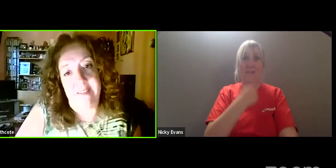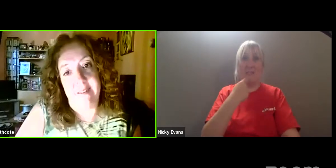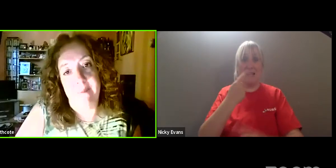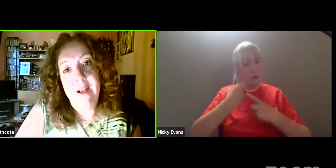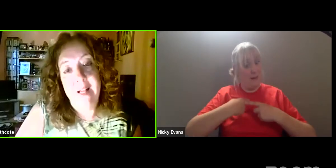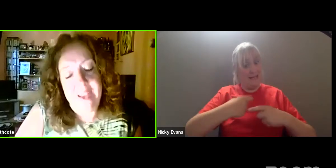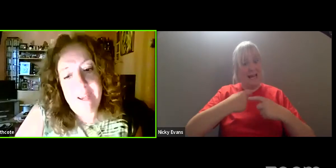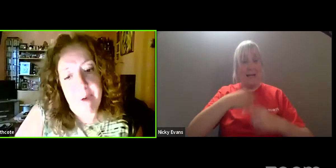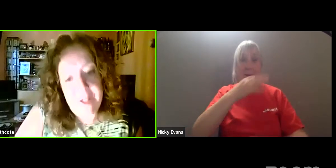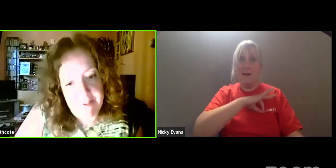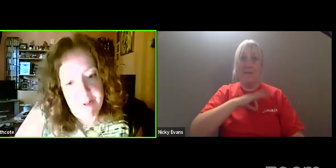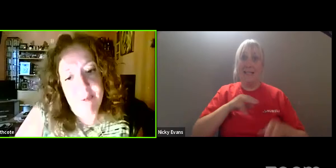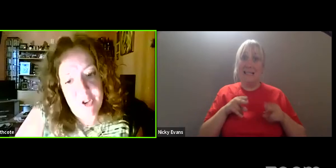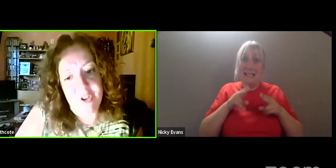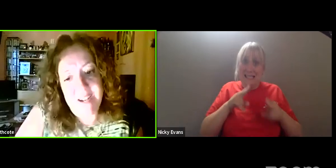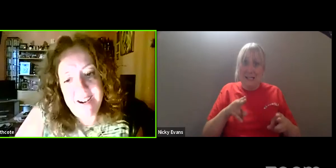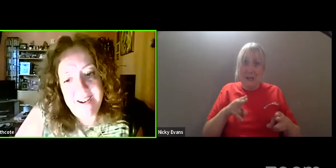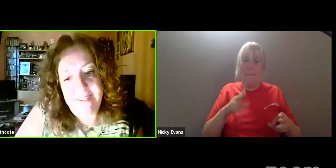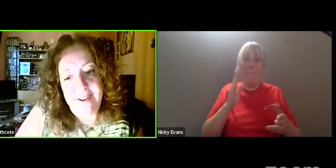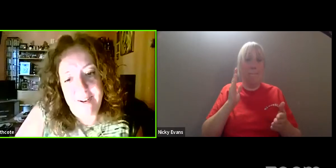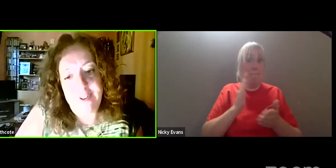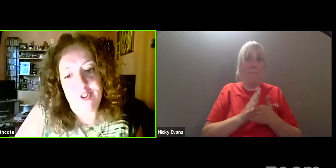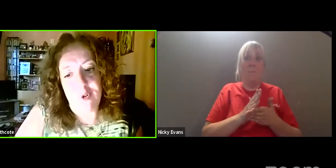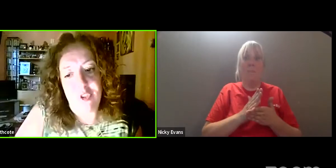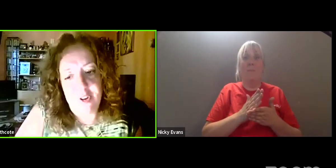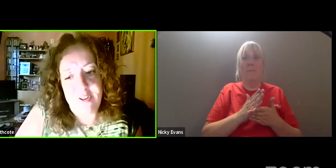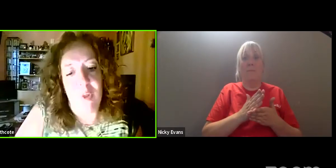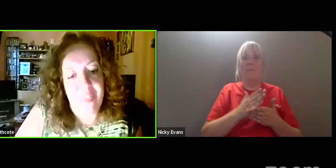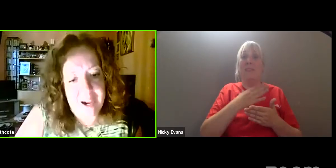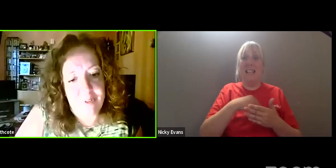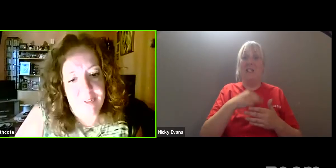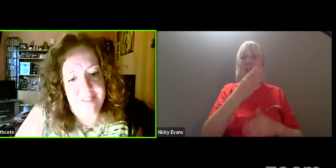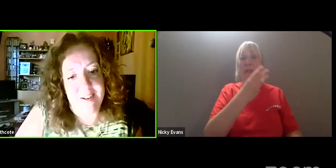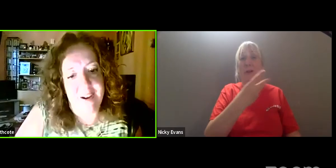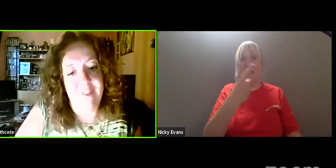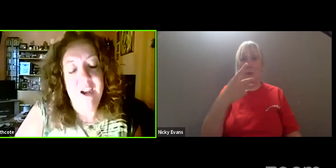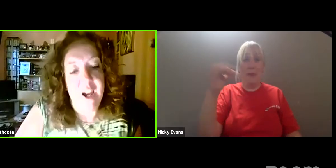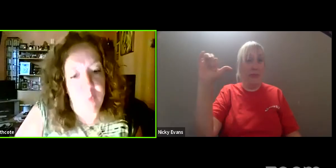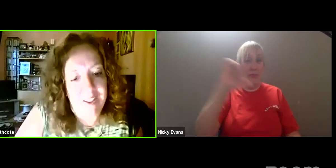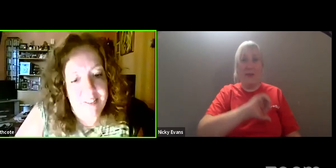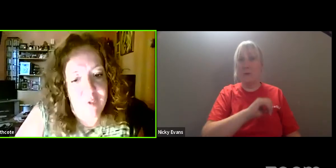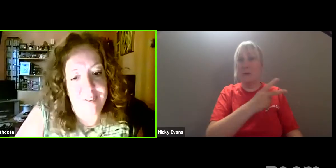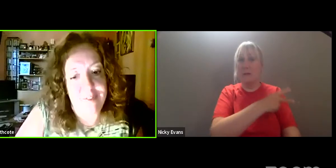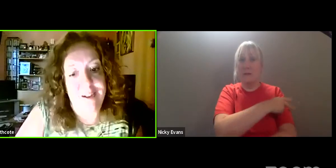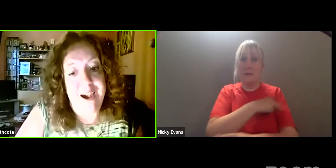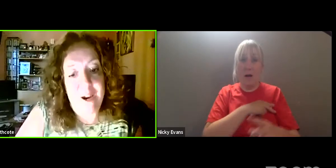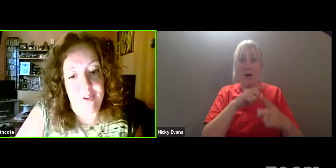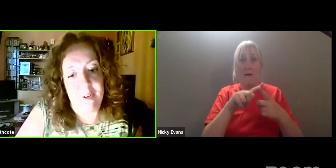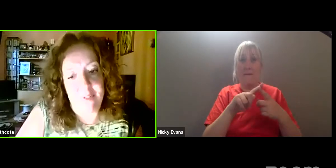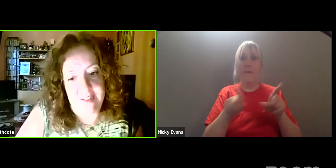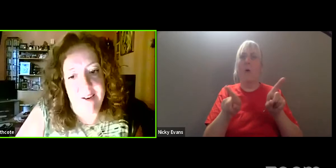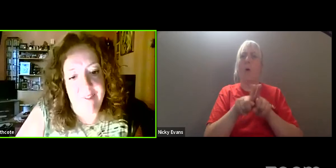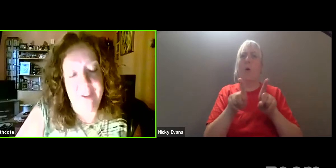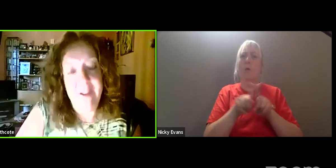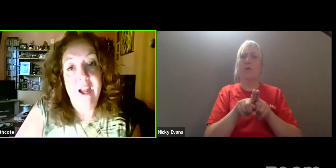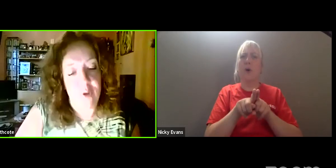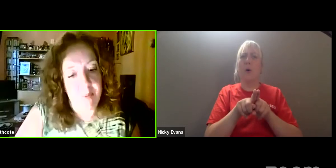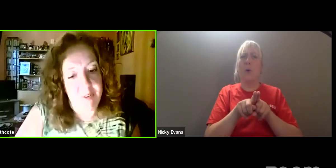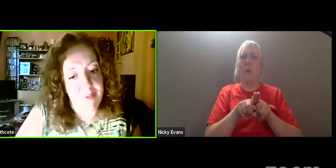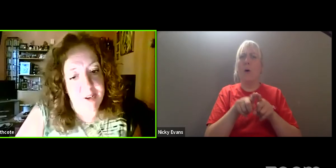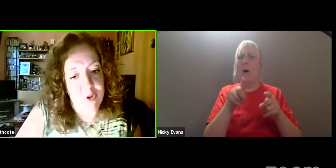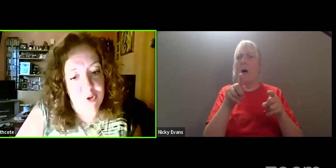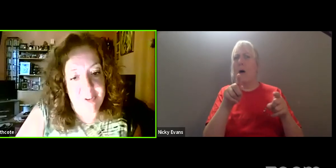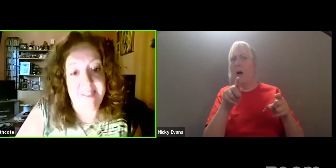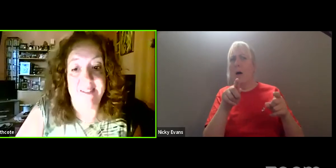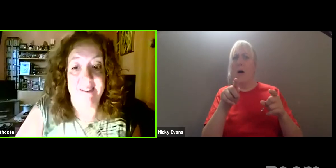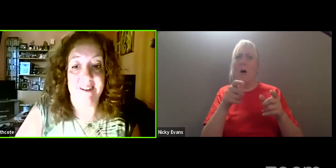benefit system, they, by their own admission, needed an additional 31,000 staff, as well as offices to house those staff in to